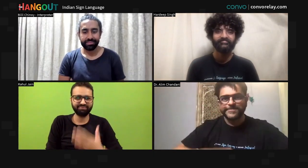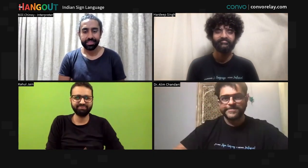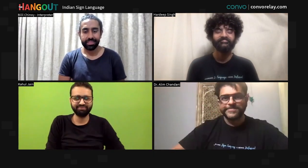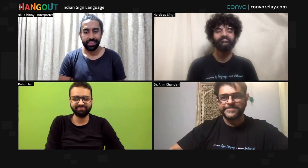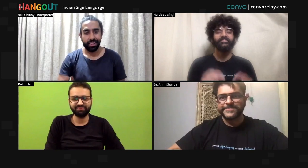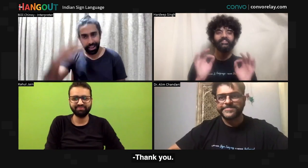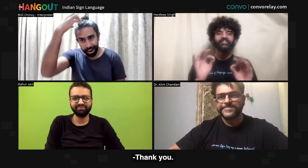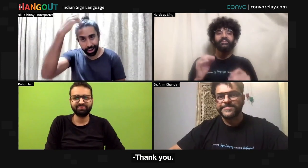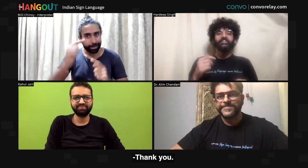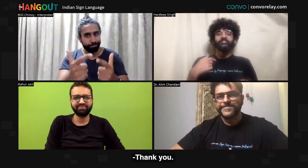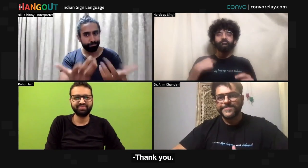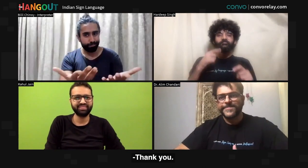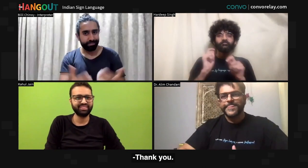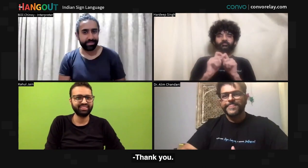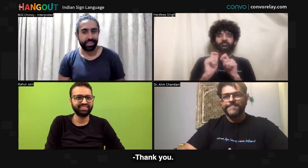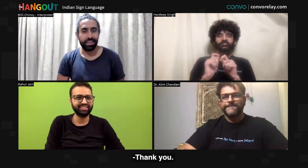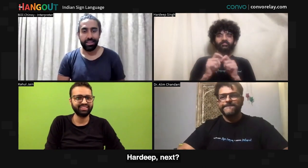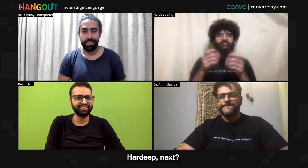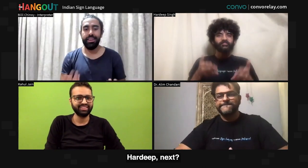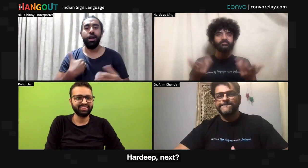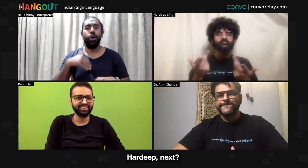Thank you. Hadeep, you're next.